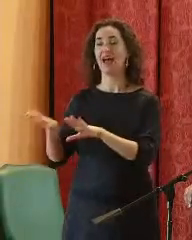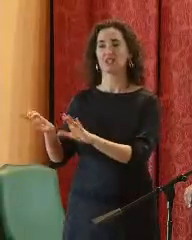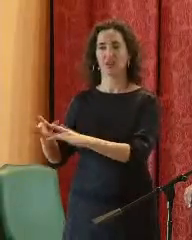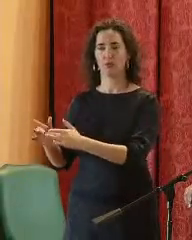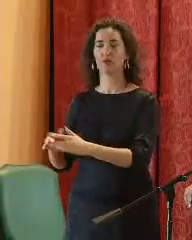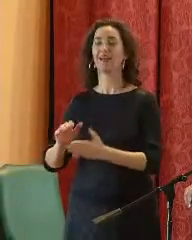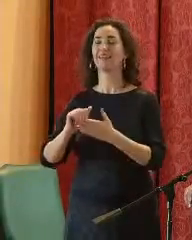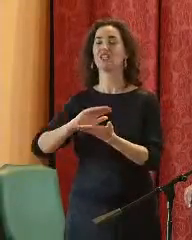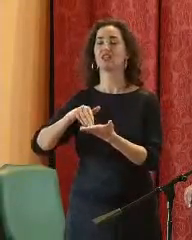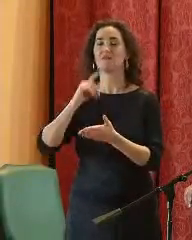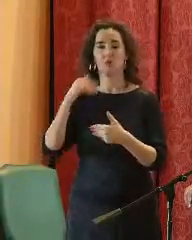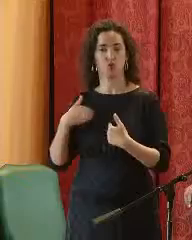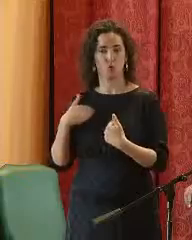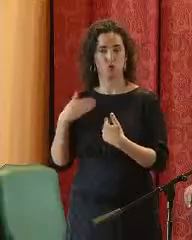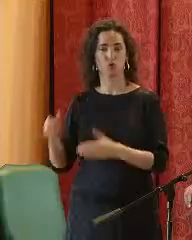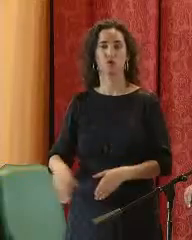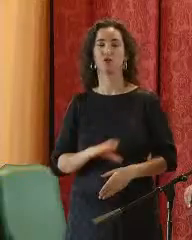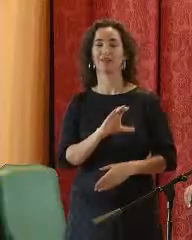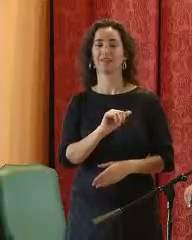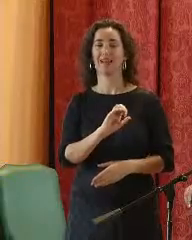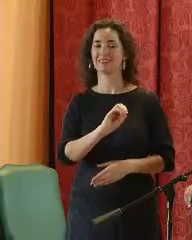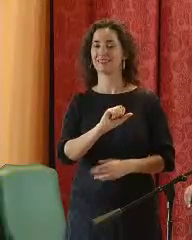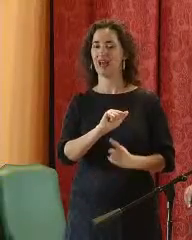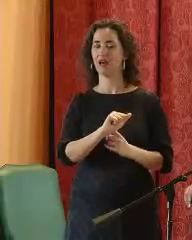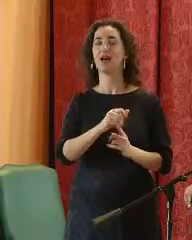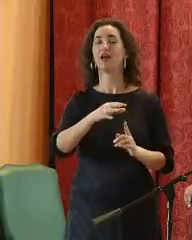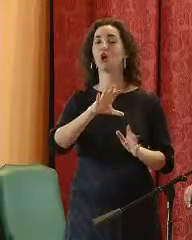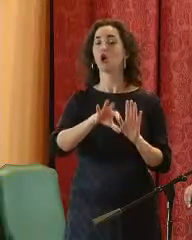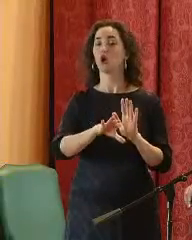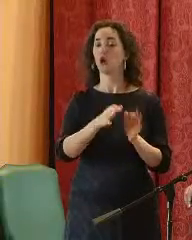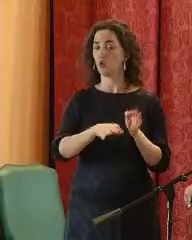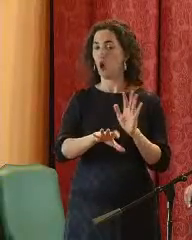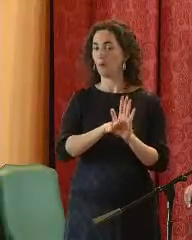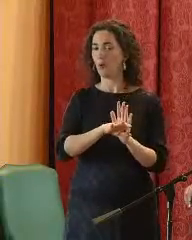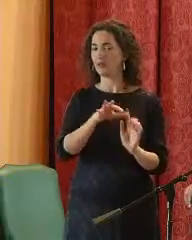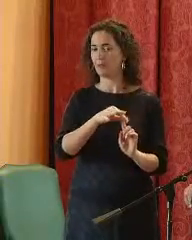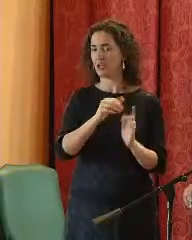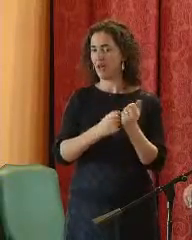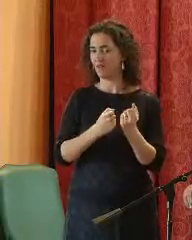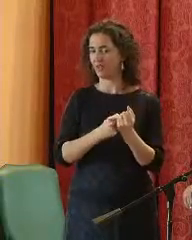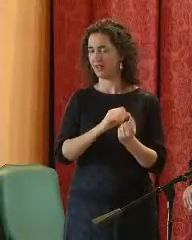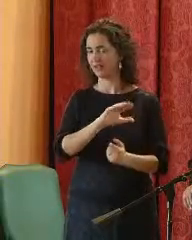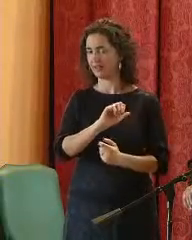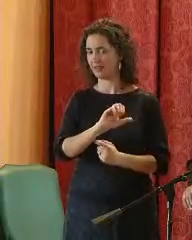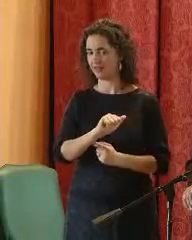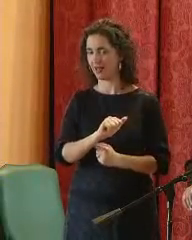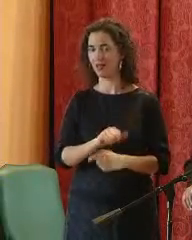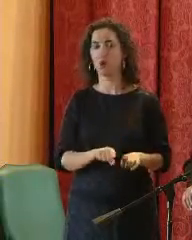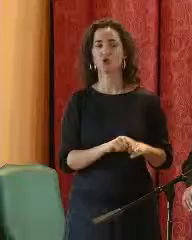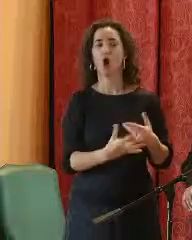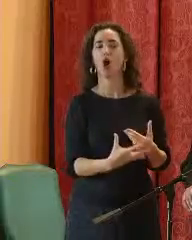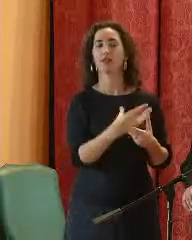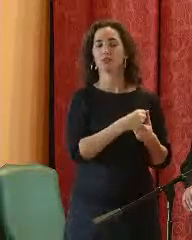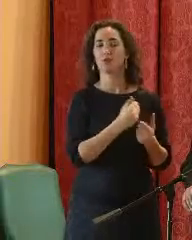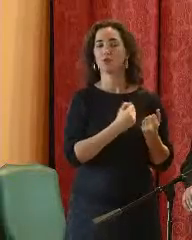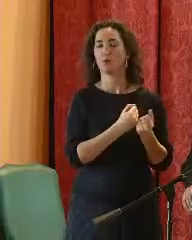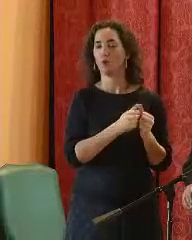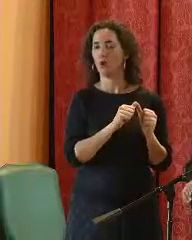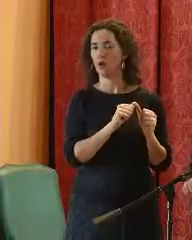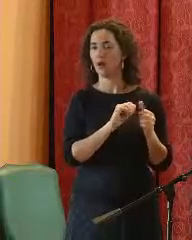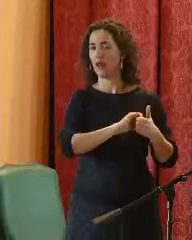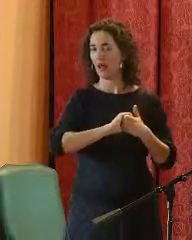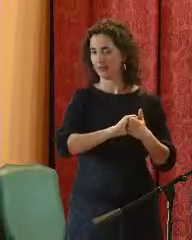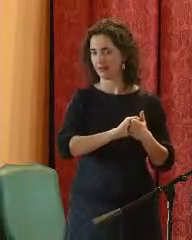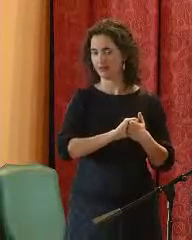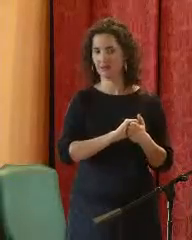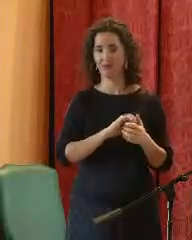Youth, CASA, Court-Appointed Special Advocates, and Autism Support Alliance.